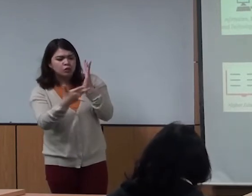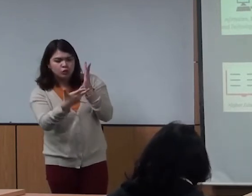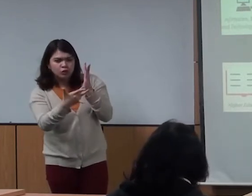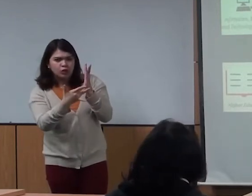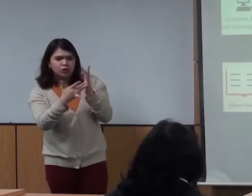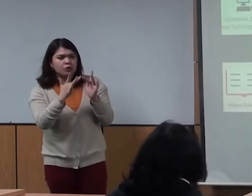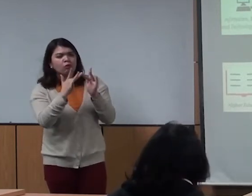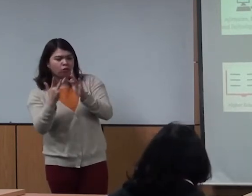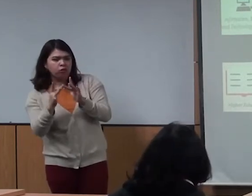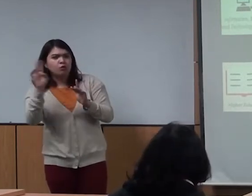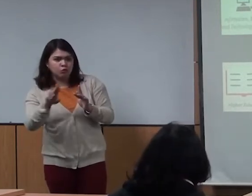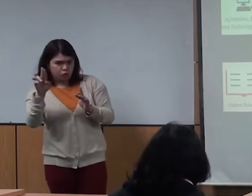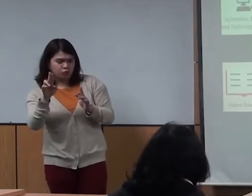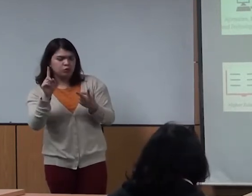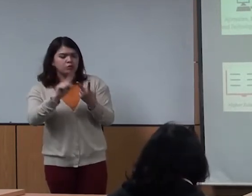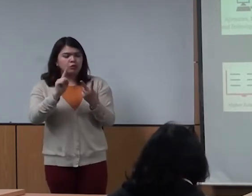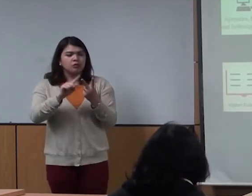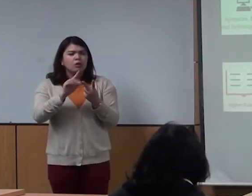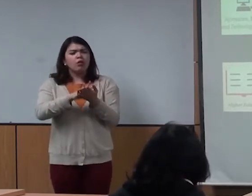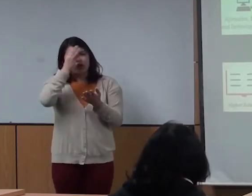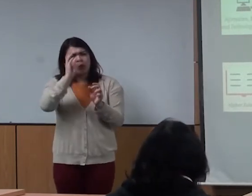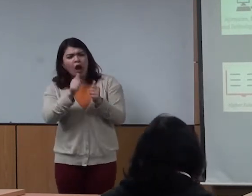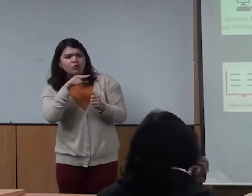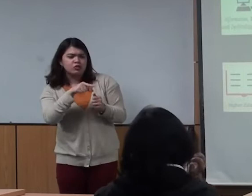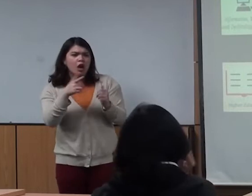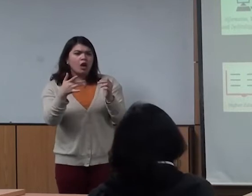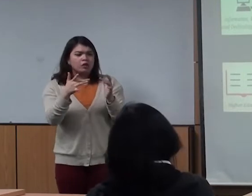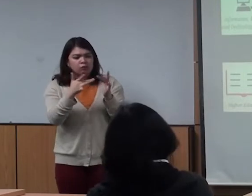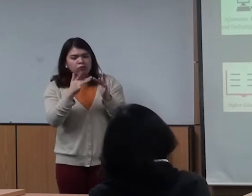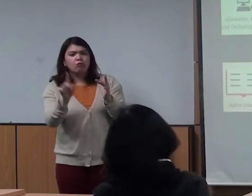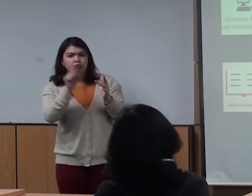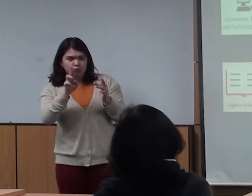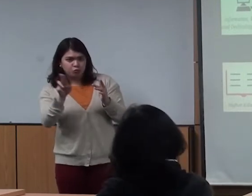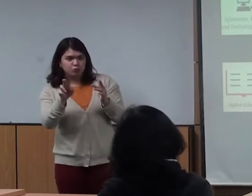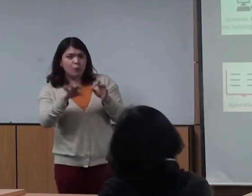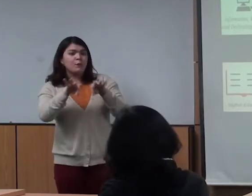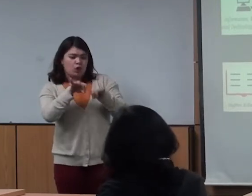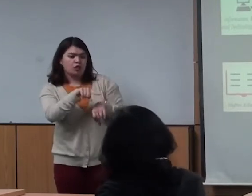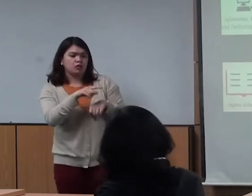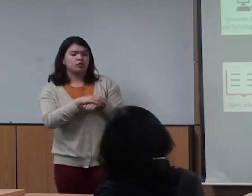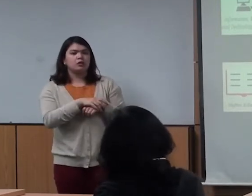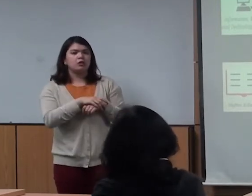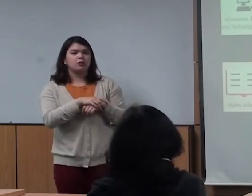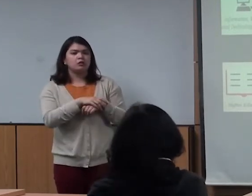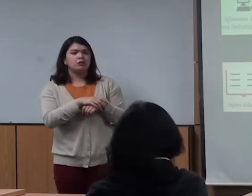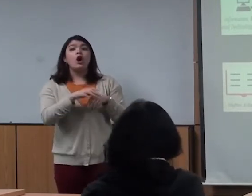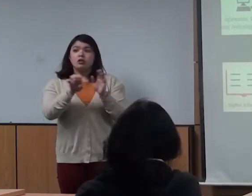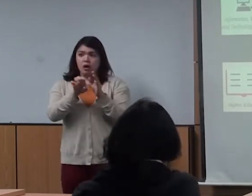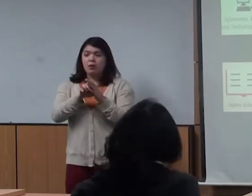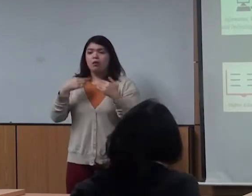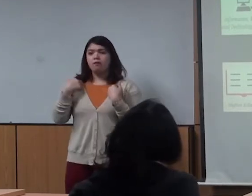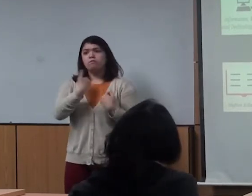today? And then learning and innovation skills. Does the student know how